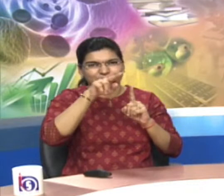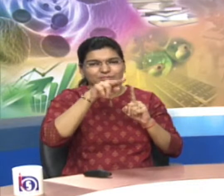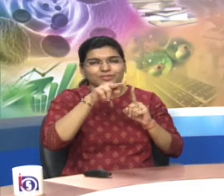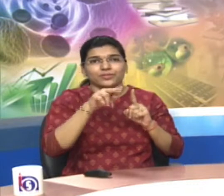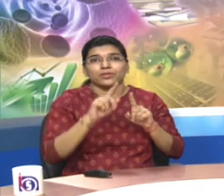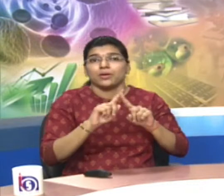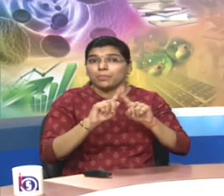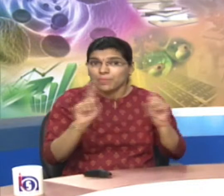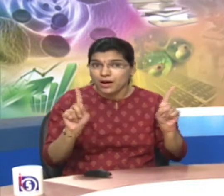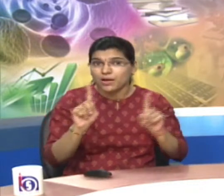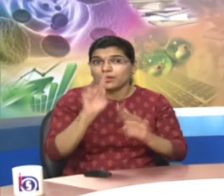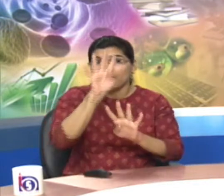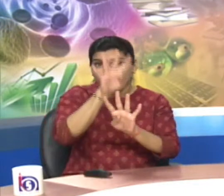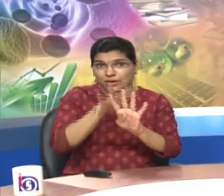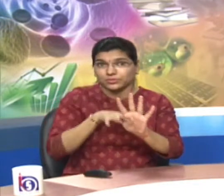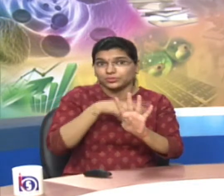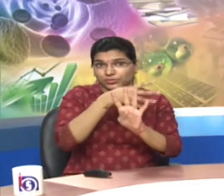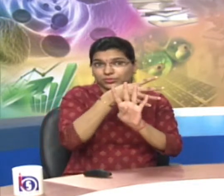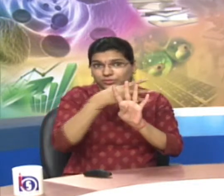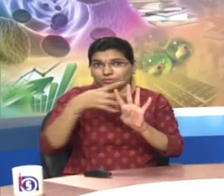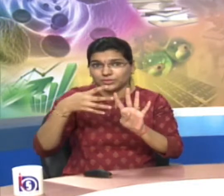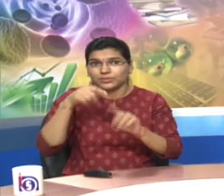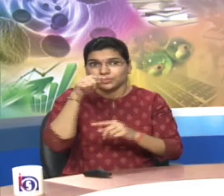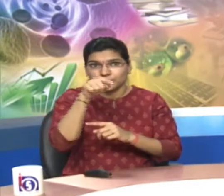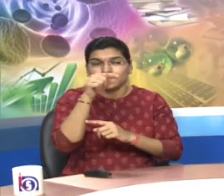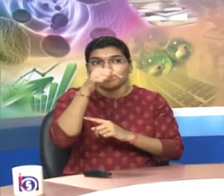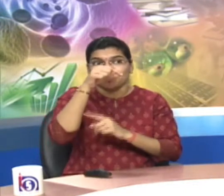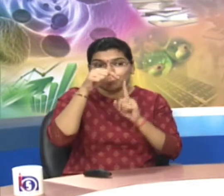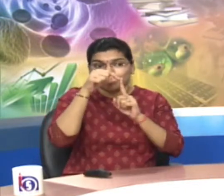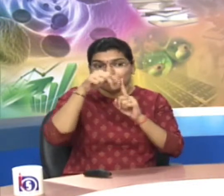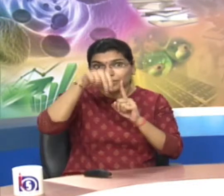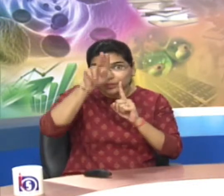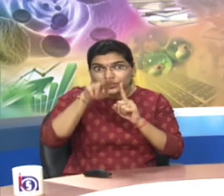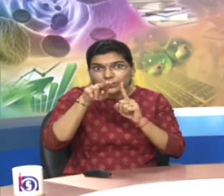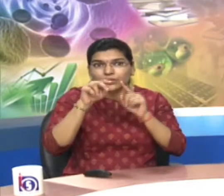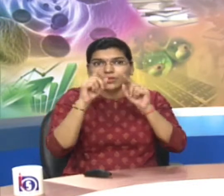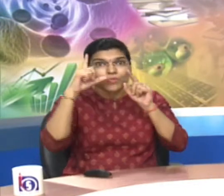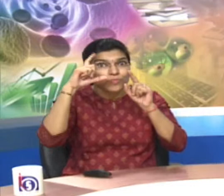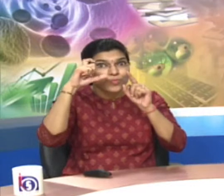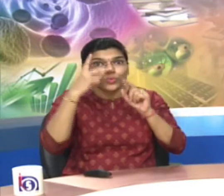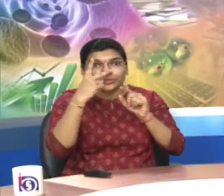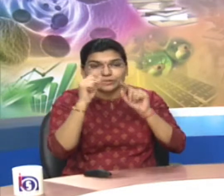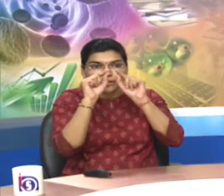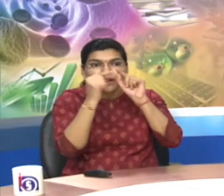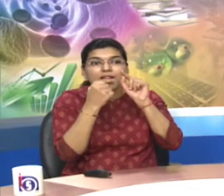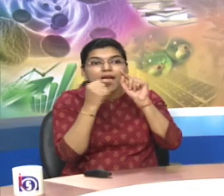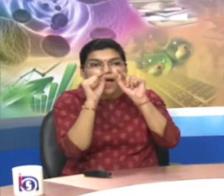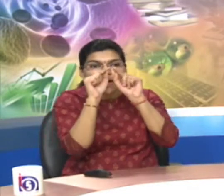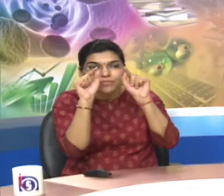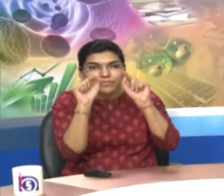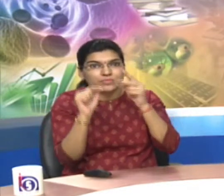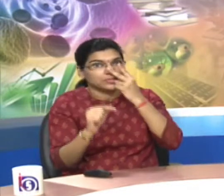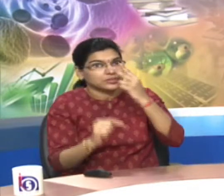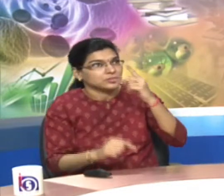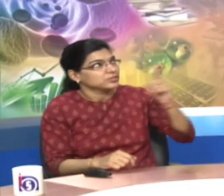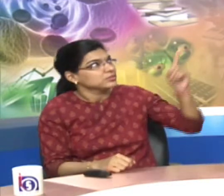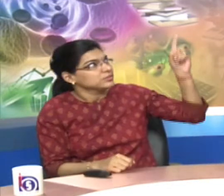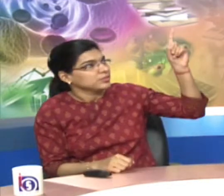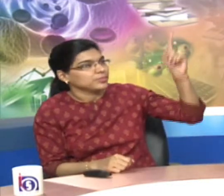painting is very easy, but in Excel sheet, in worksheets, there is a format painter.